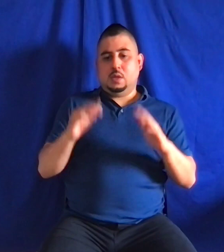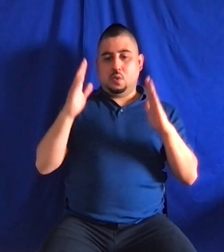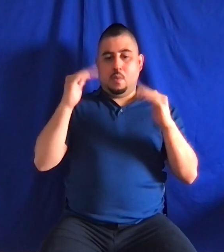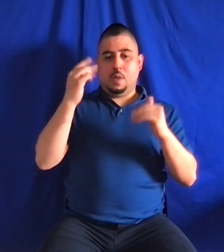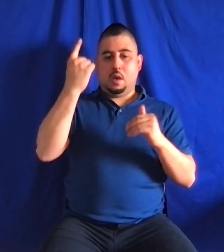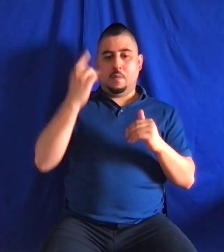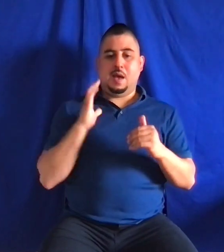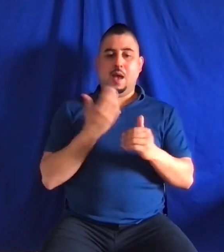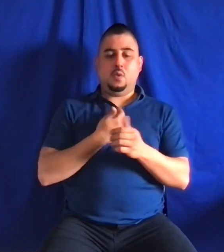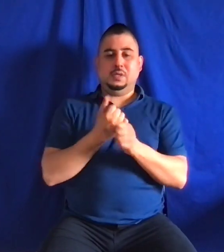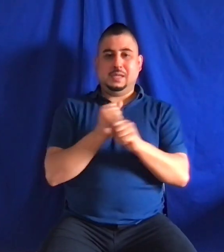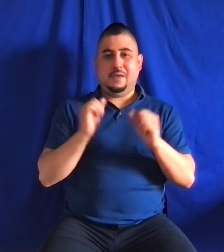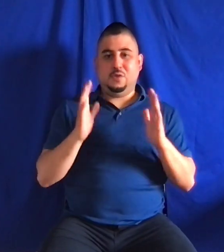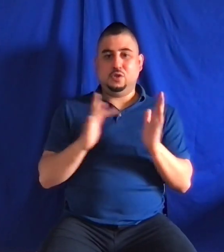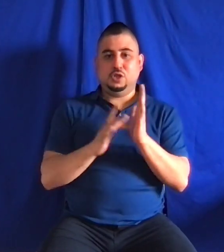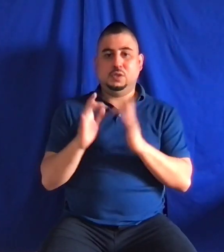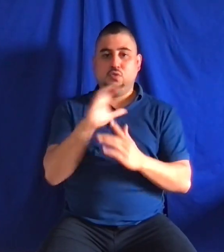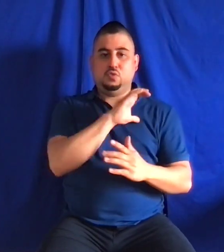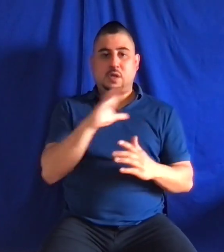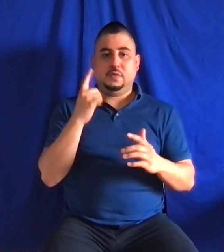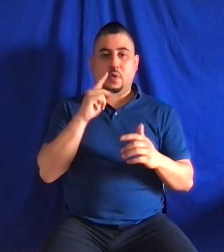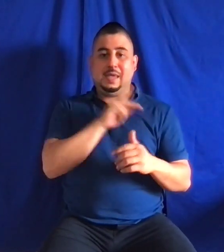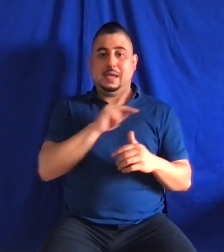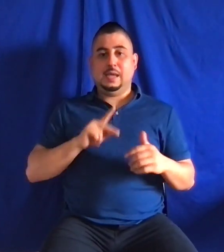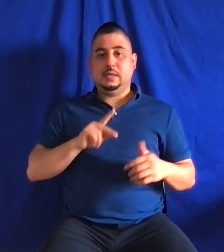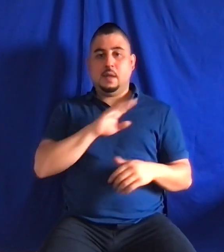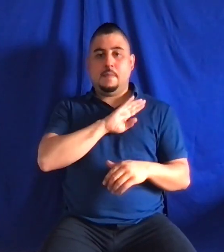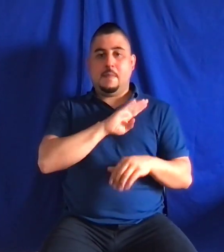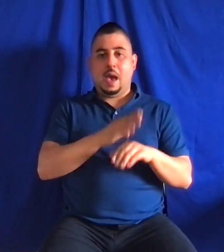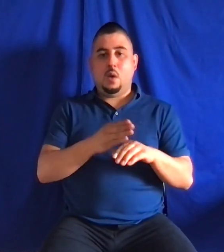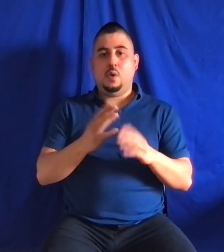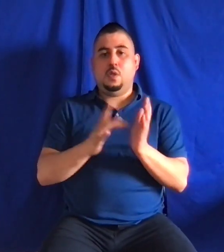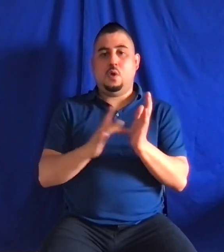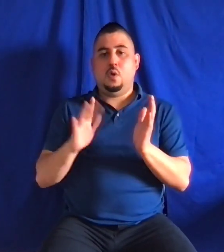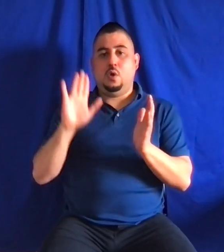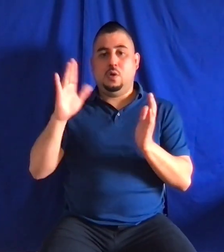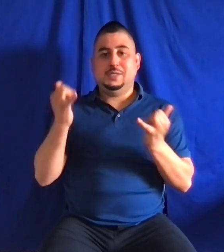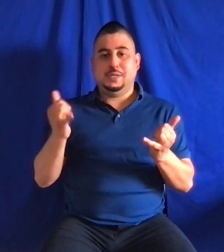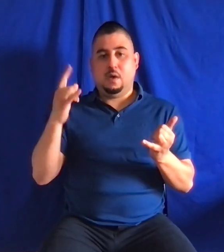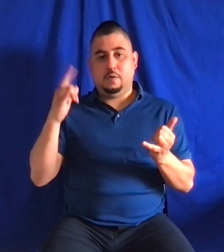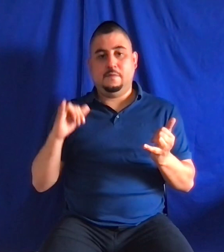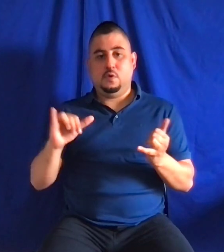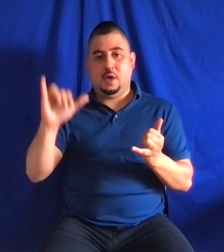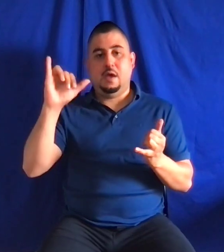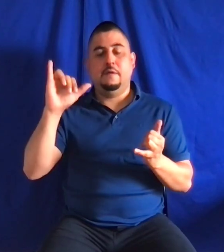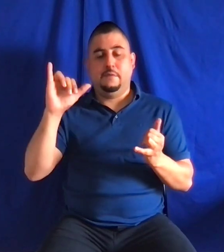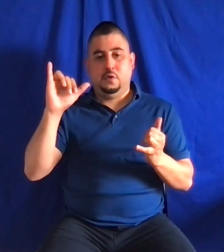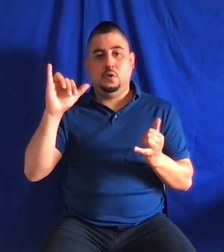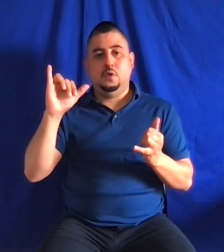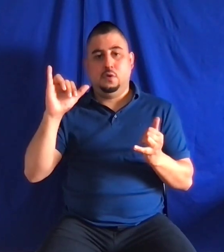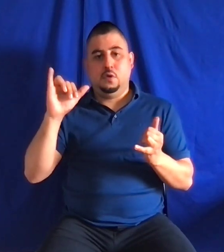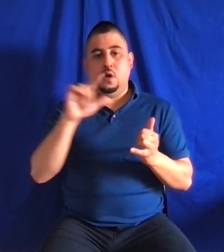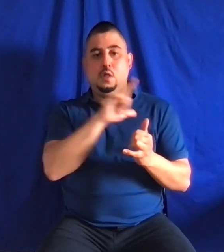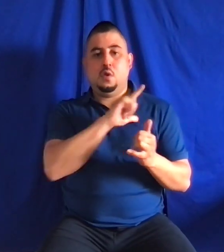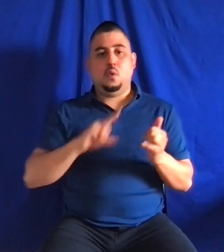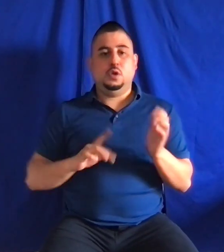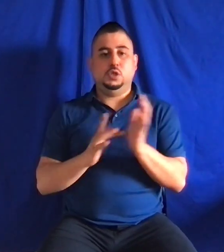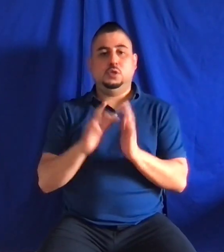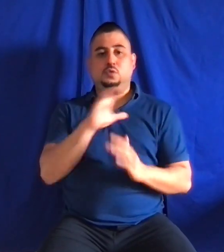Jesus Christ. For the kingdom and the power and the glory are yours, now and forever. Lord Jesus Christ, who said to your apostles,